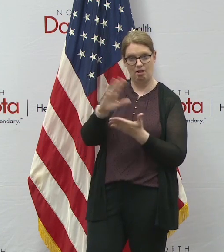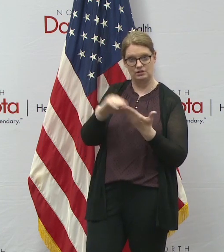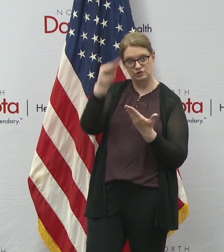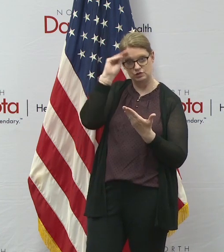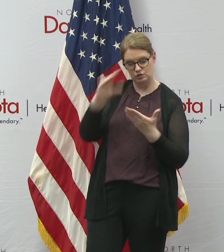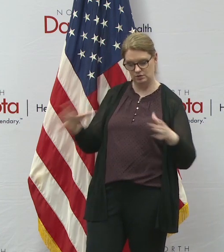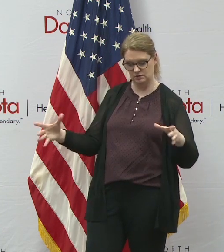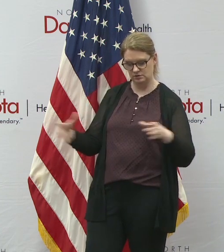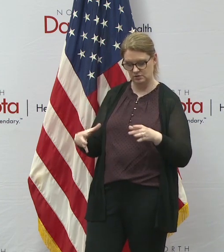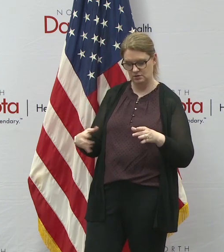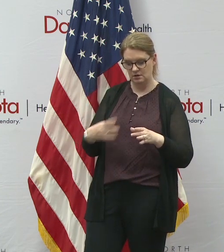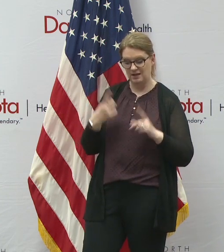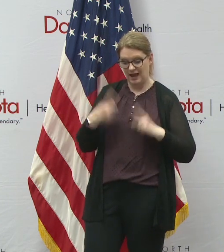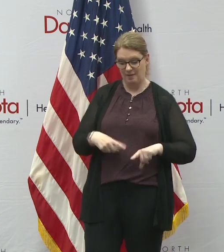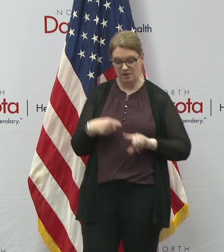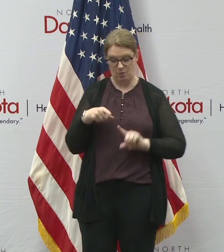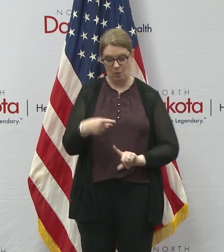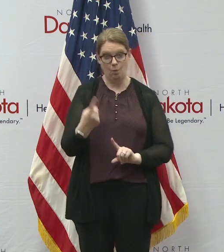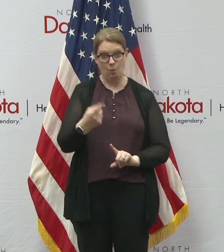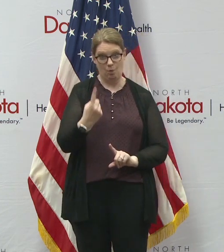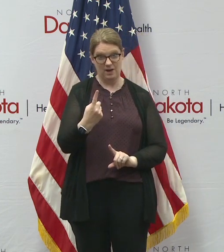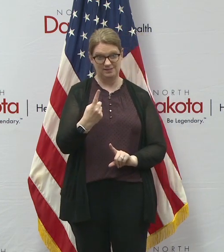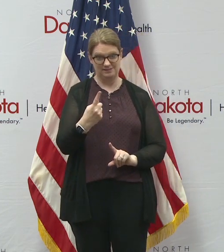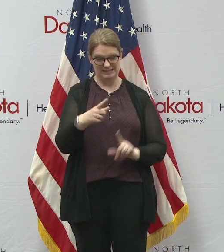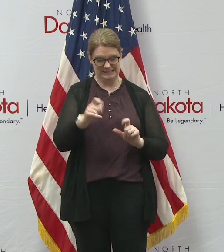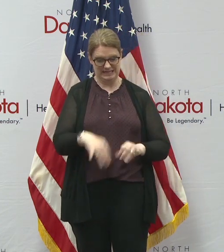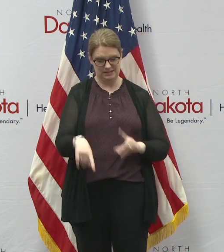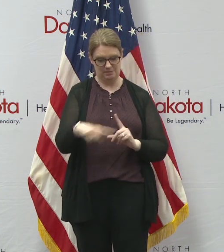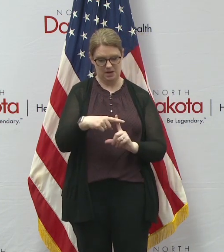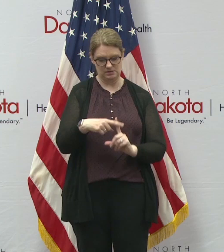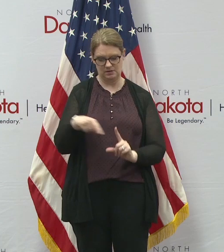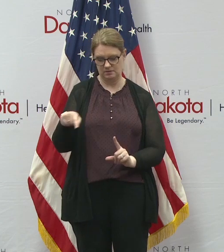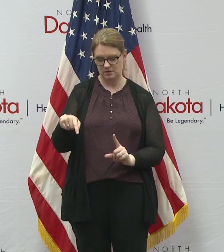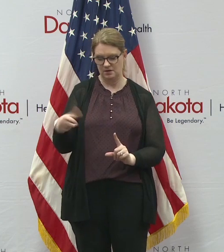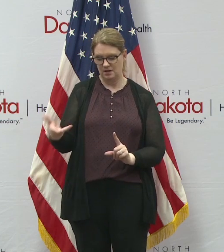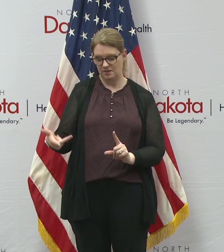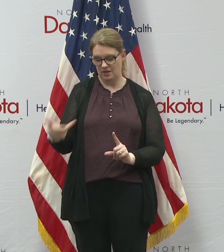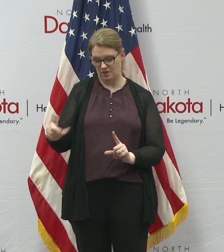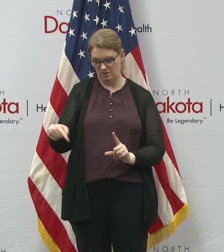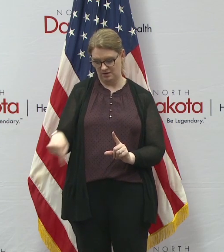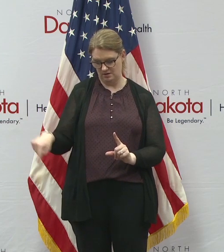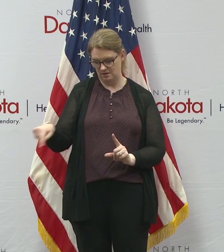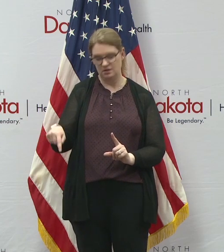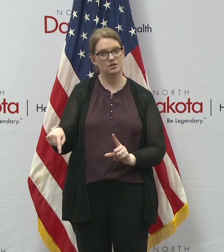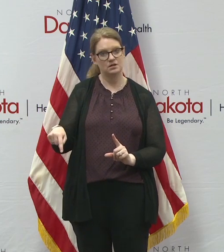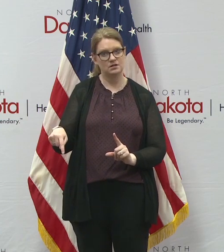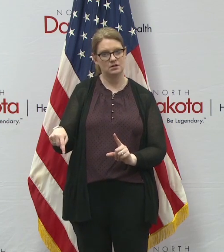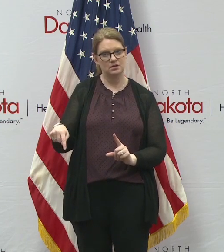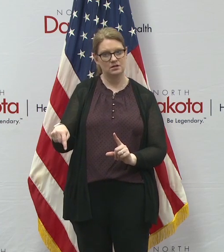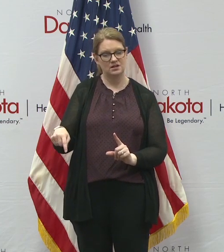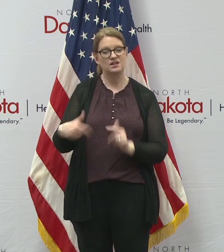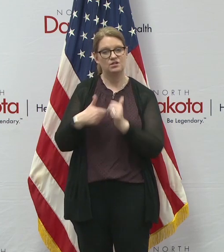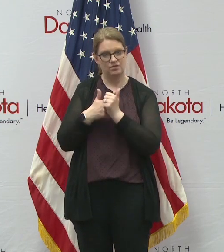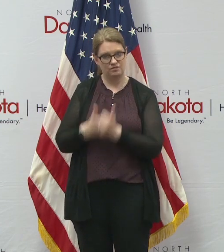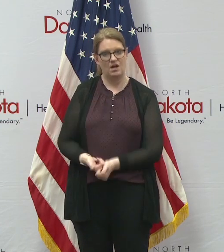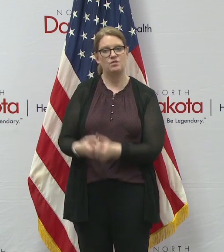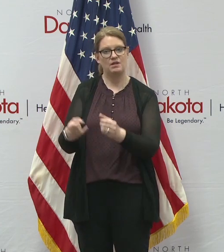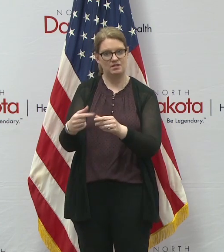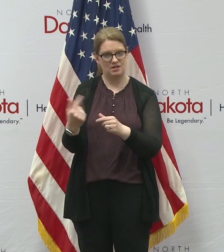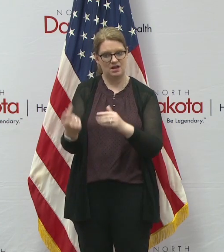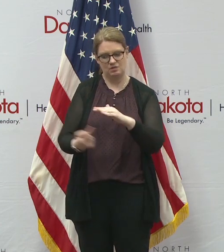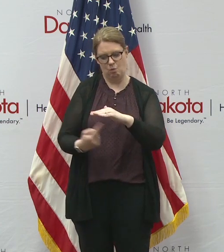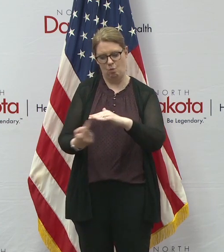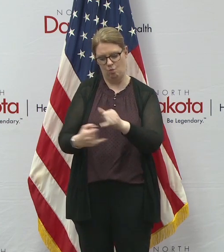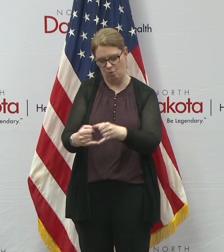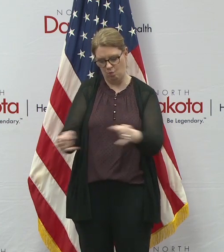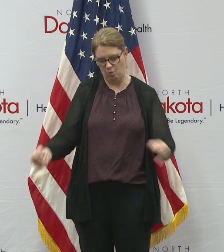of you tests positive, the other 3 of you that lived in that household unit are under the quarantine order from the state of North Dakota,